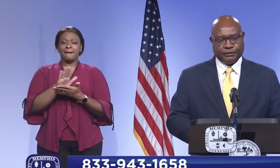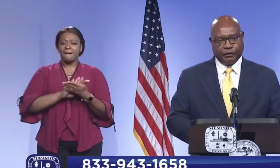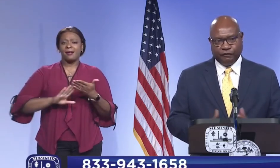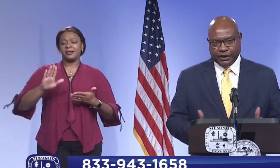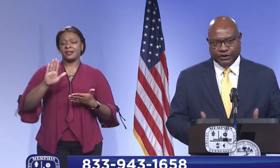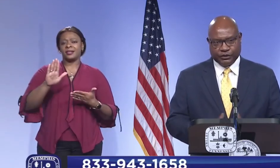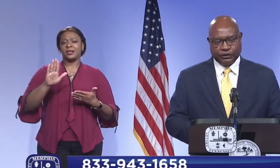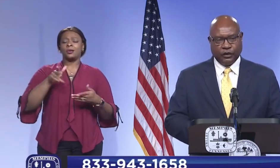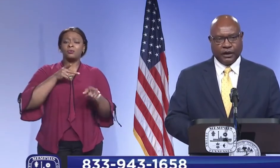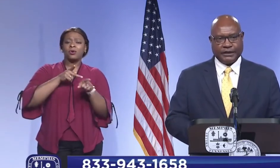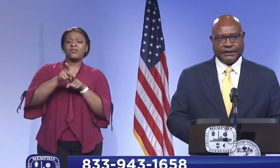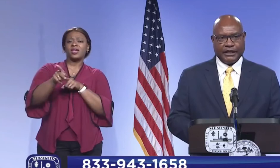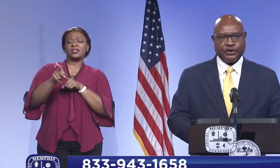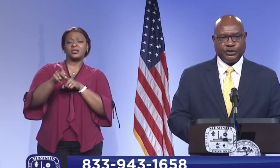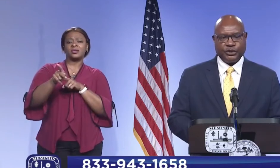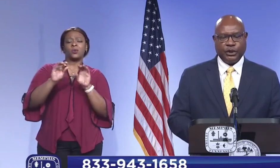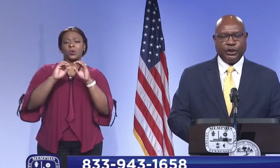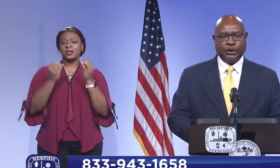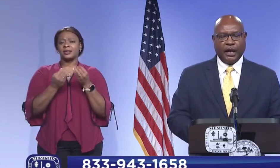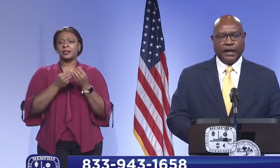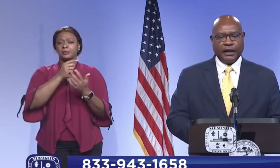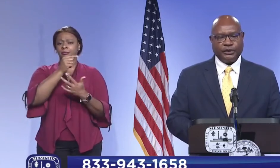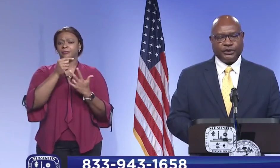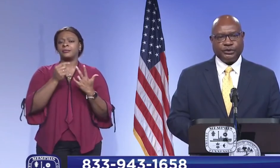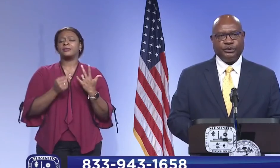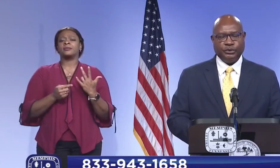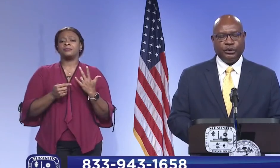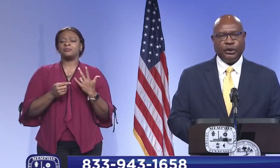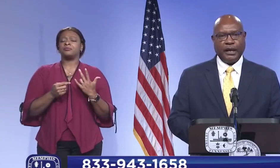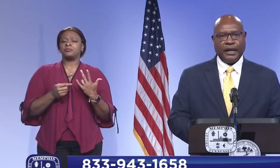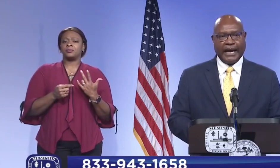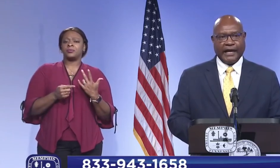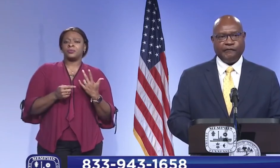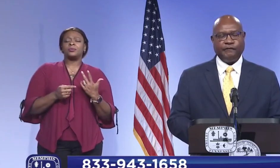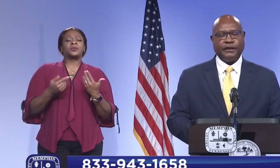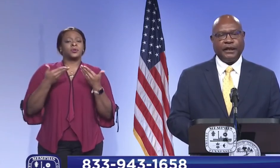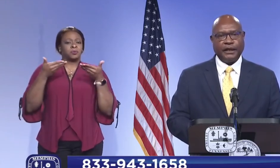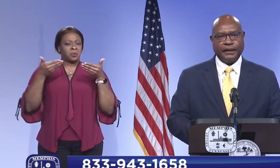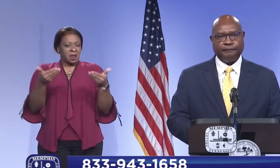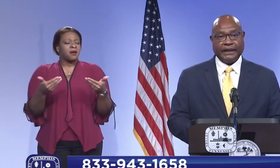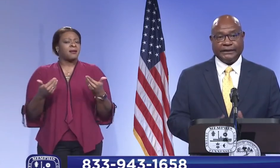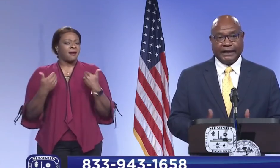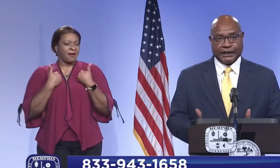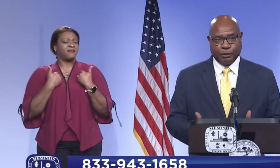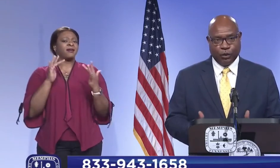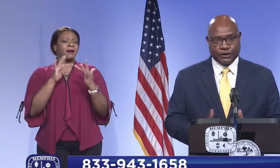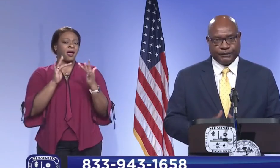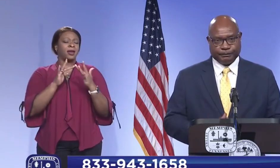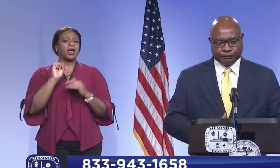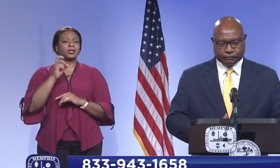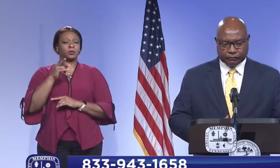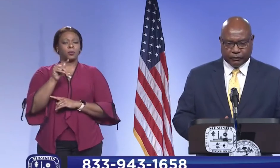colleges, professional organizations to have contact